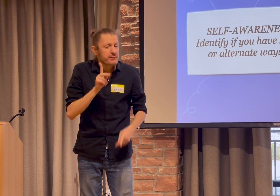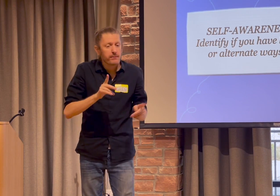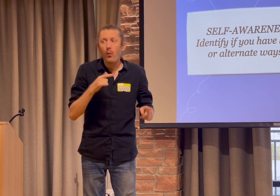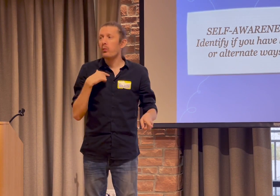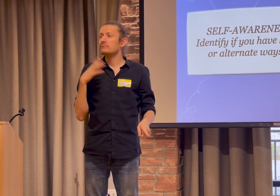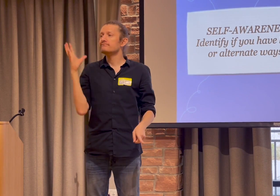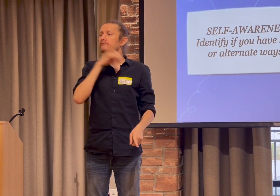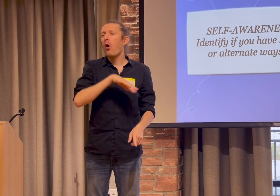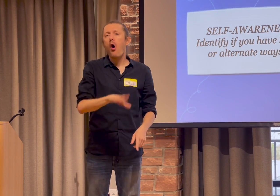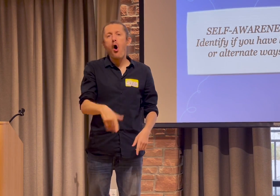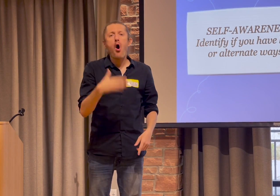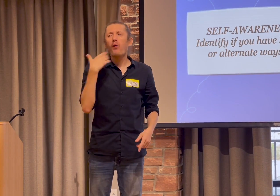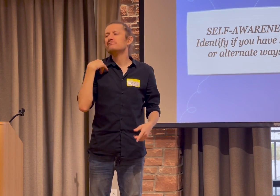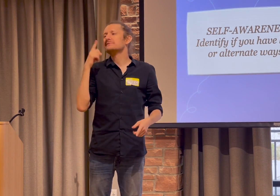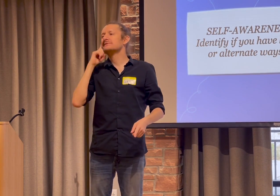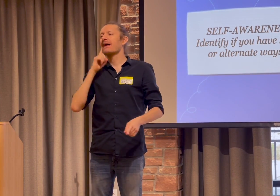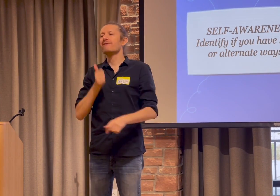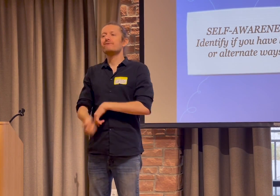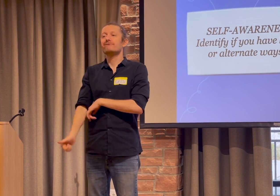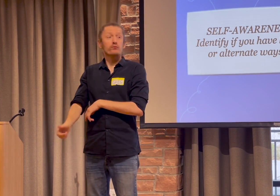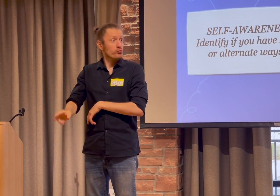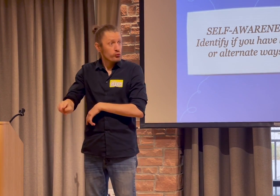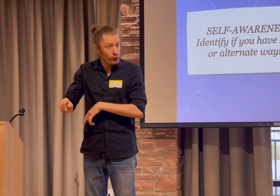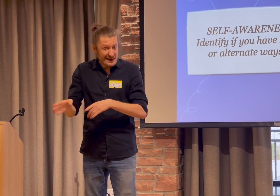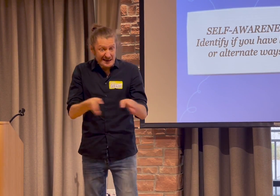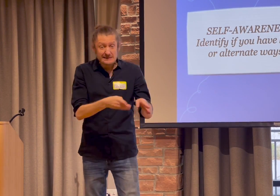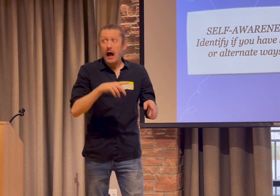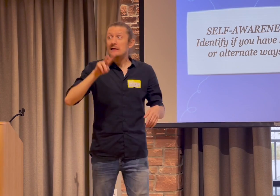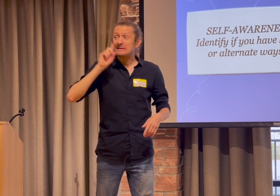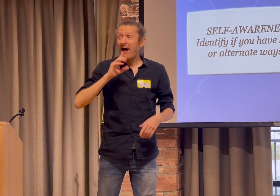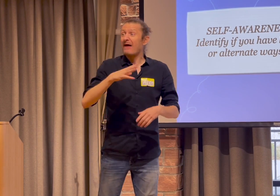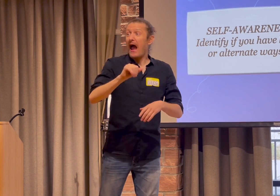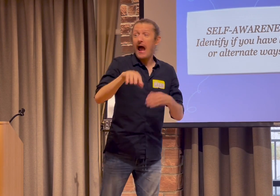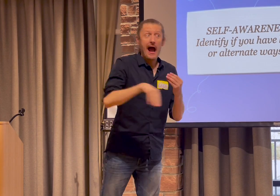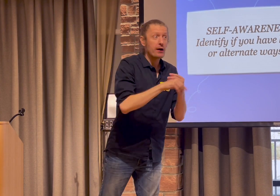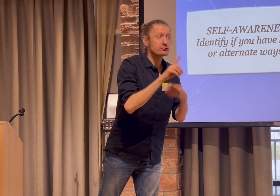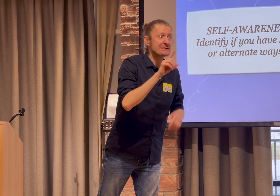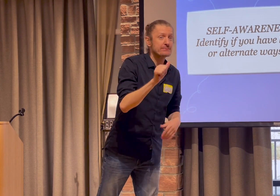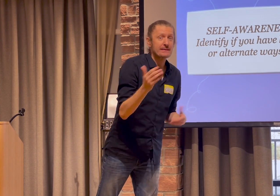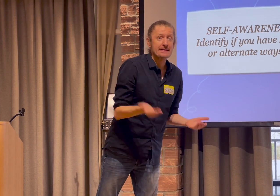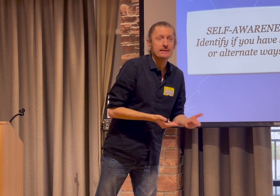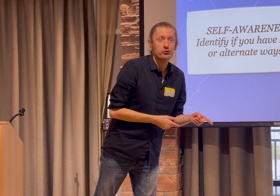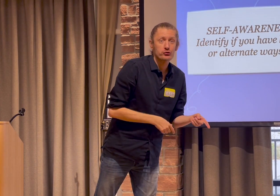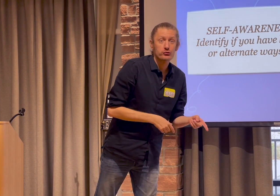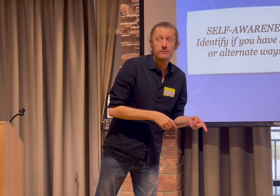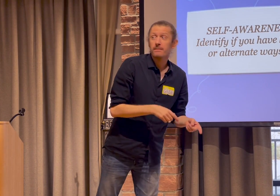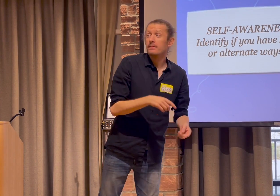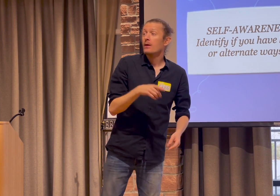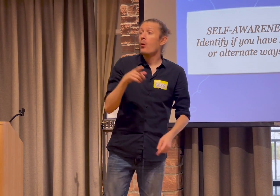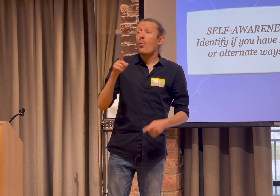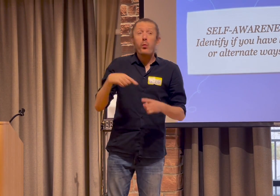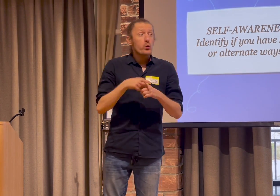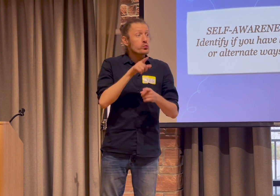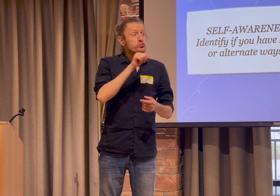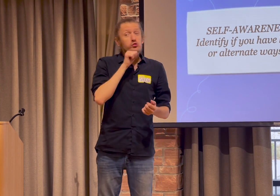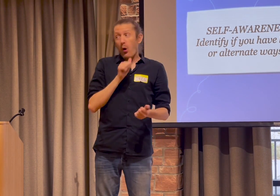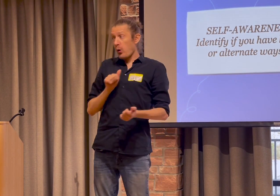generalized anxiety, many times deaf people are overlooked because, oh, you're deaf, that's the cause of all your